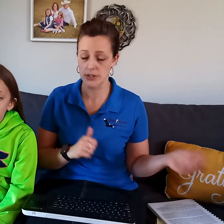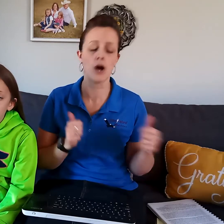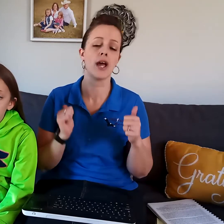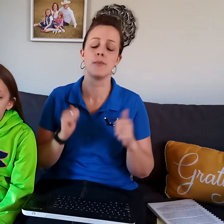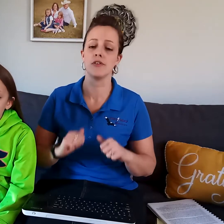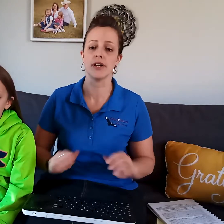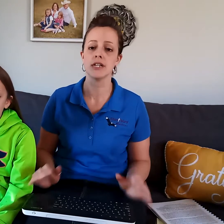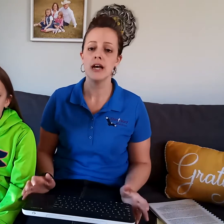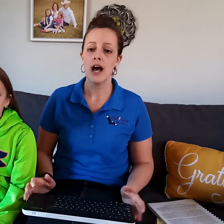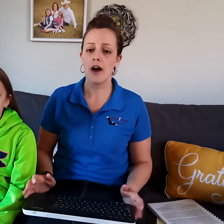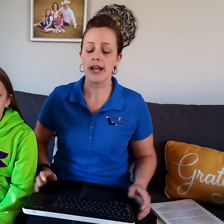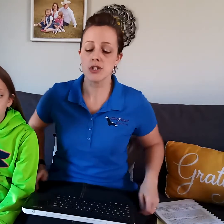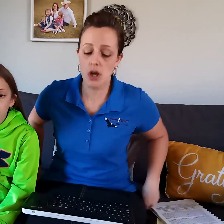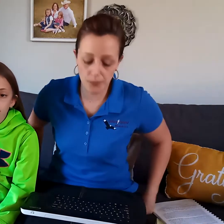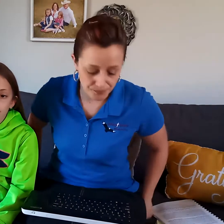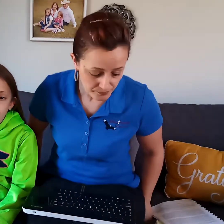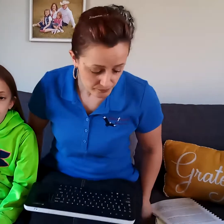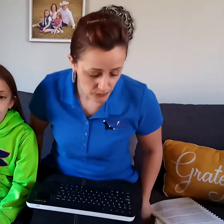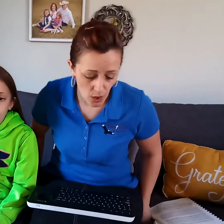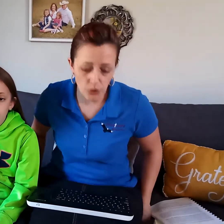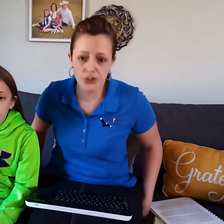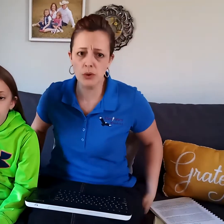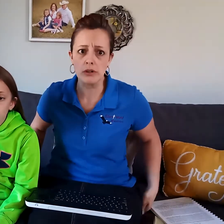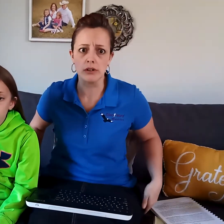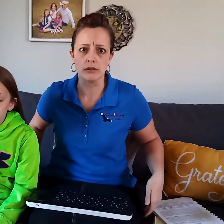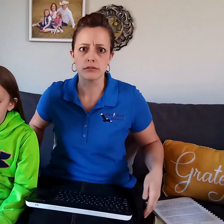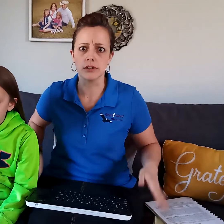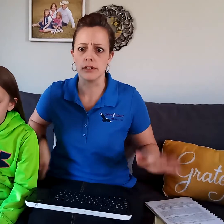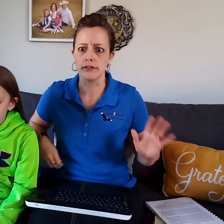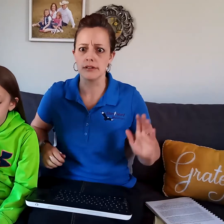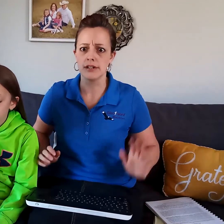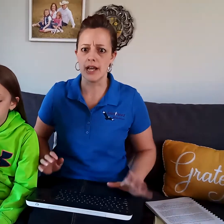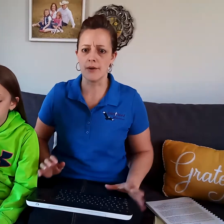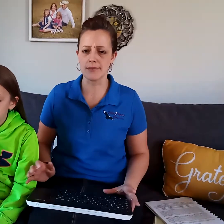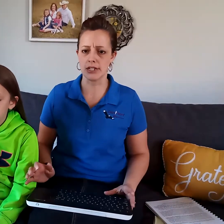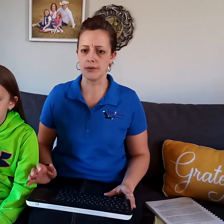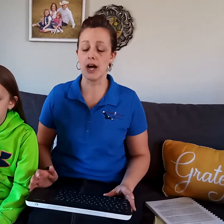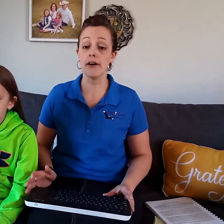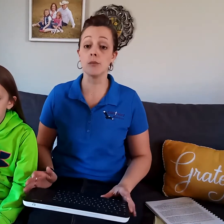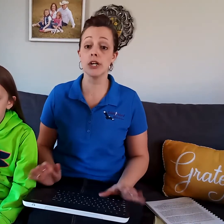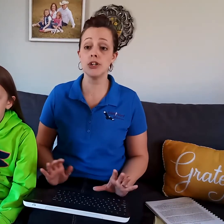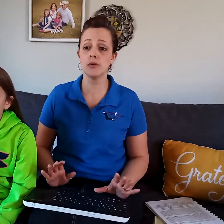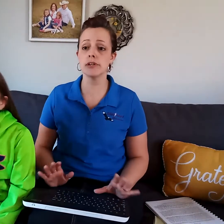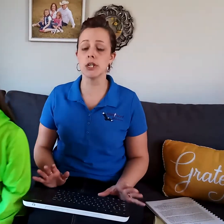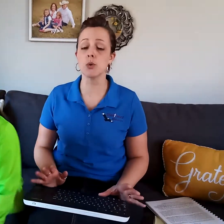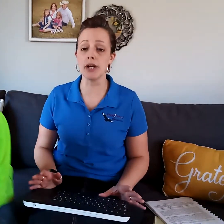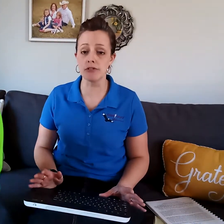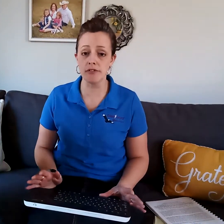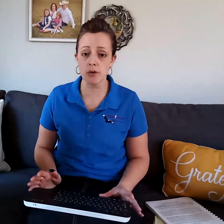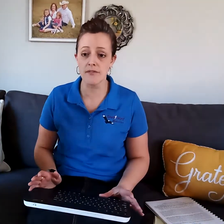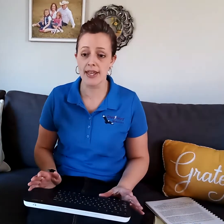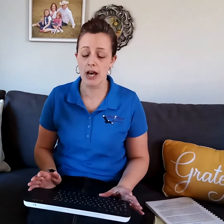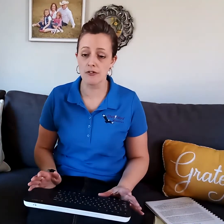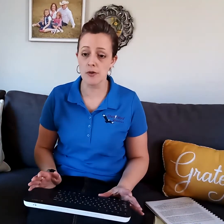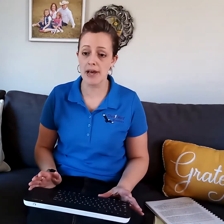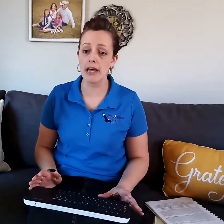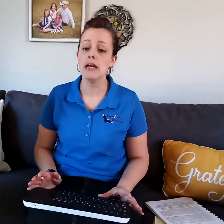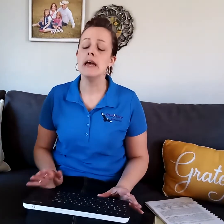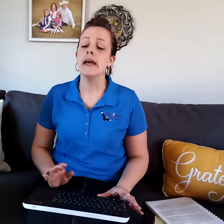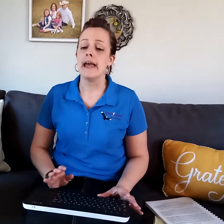Okay, perfect. All right, so we'll do, oh goodness, now I'm going to do it. All right, we're going to do a really quick review of the alphabet and